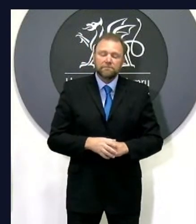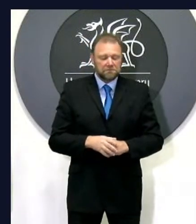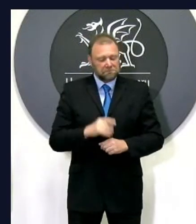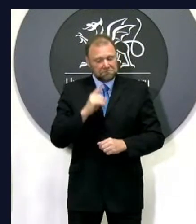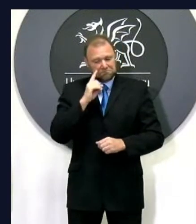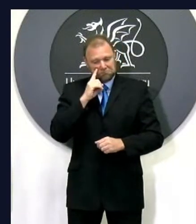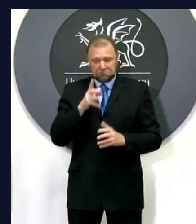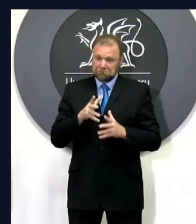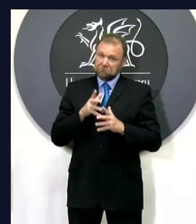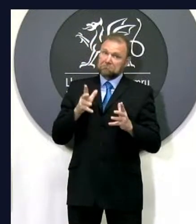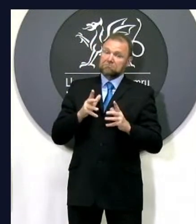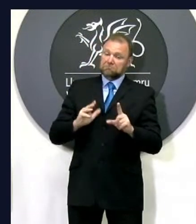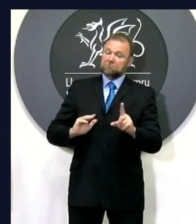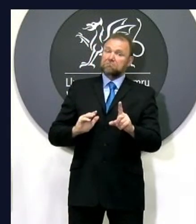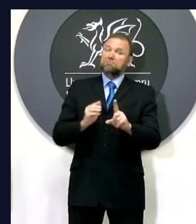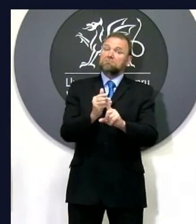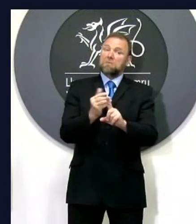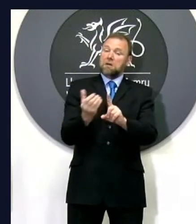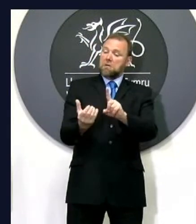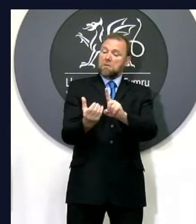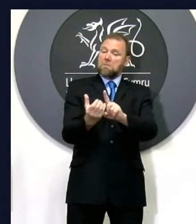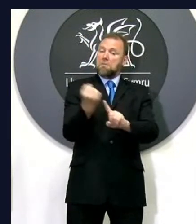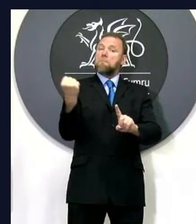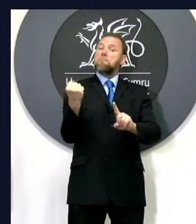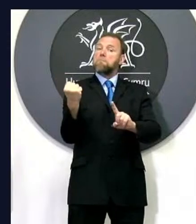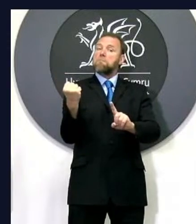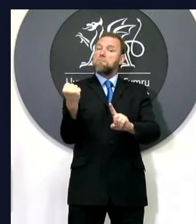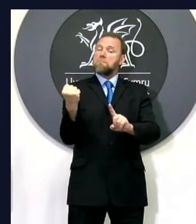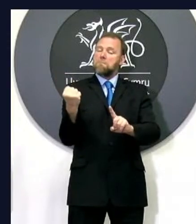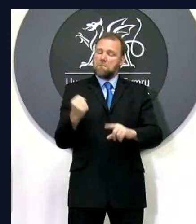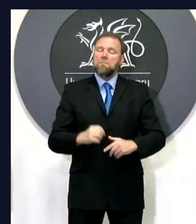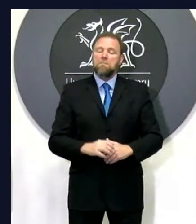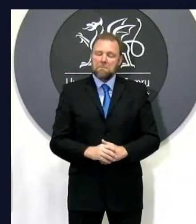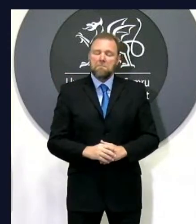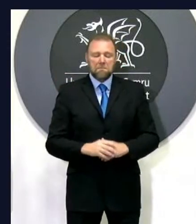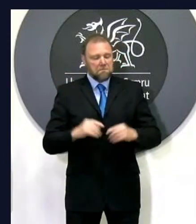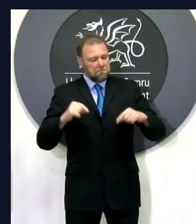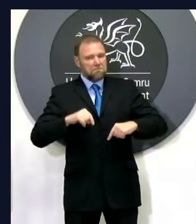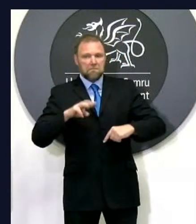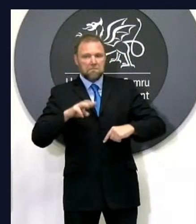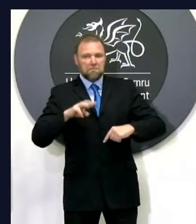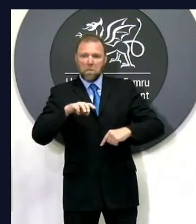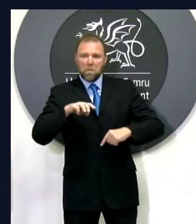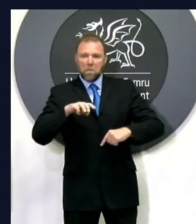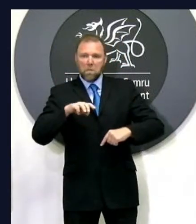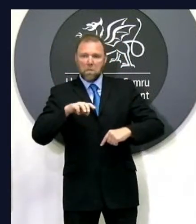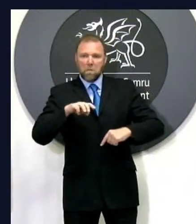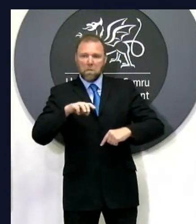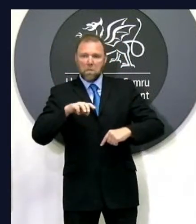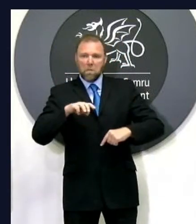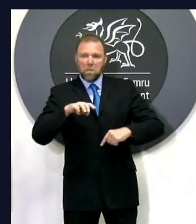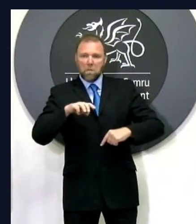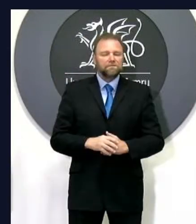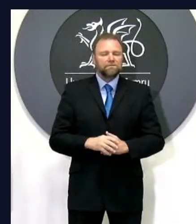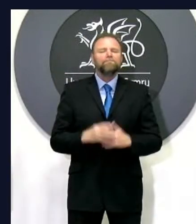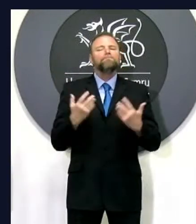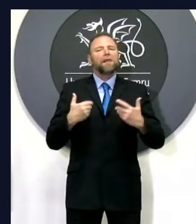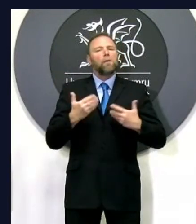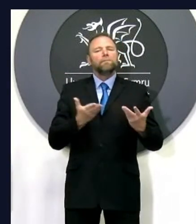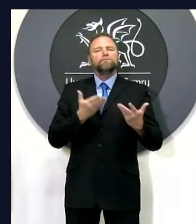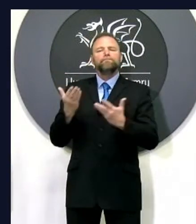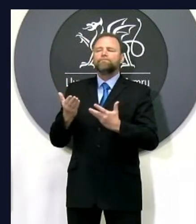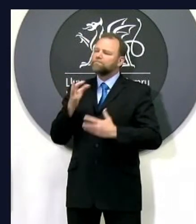think, a major milestone for us to have reached, first of all, here in Wales. I'm now going to ask